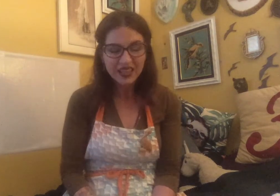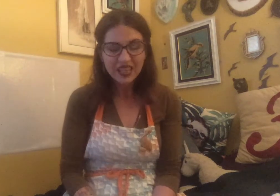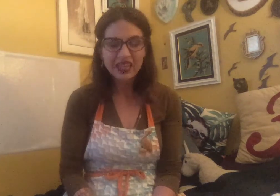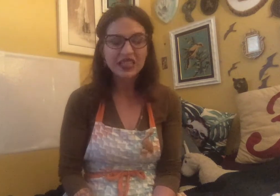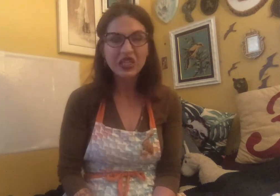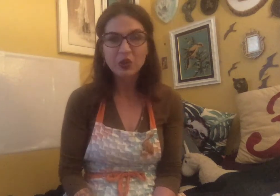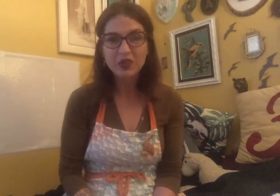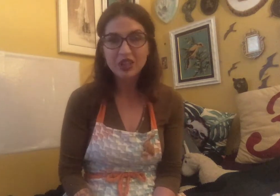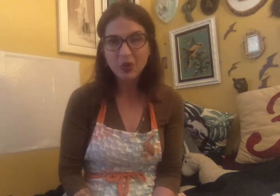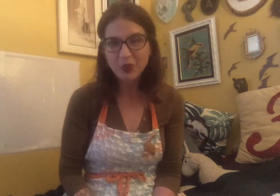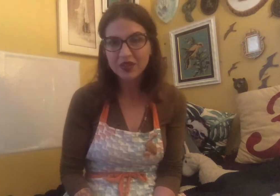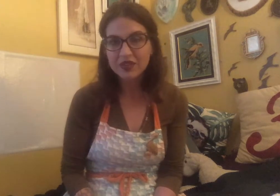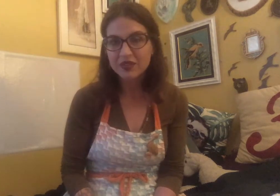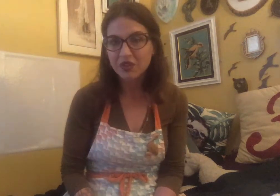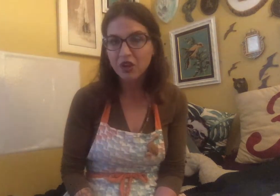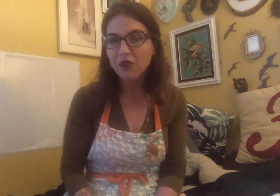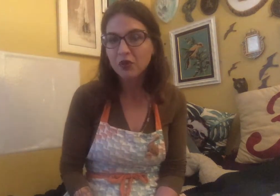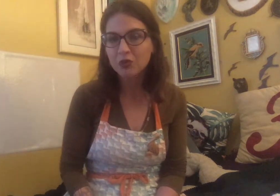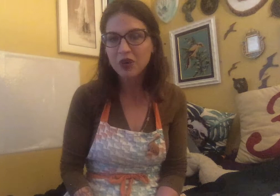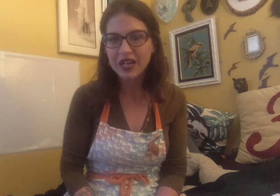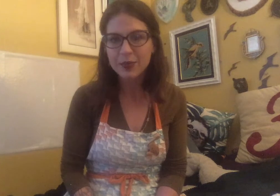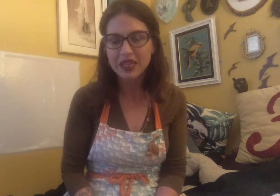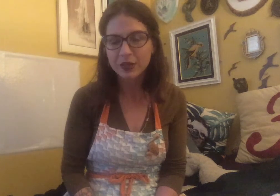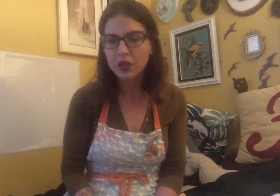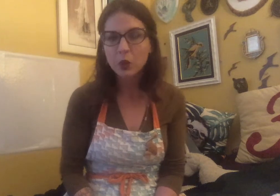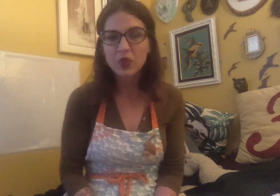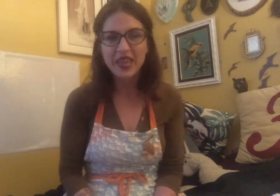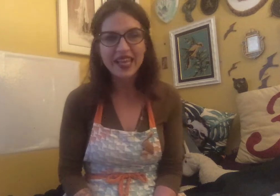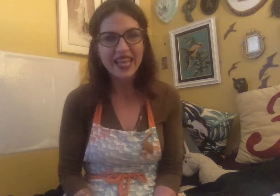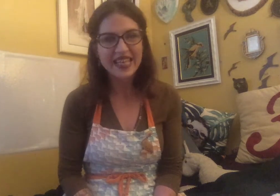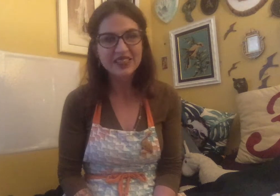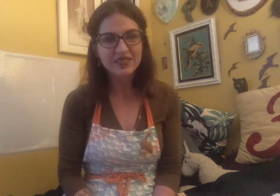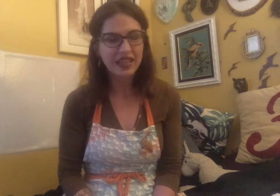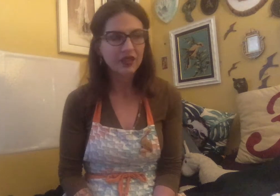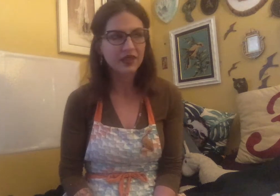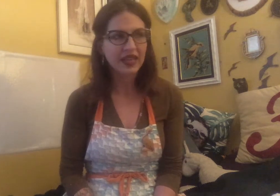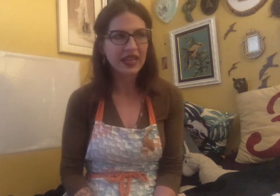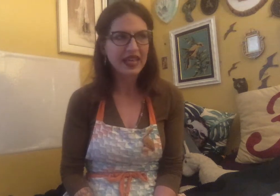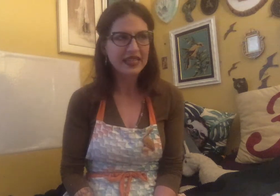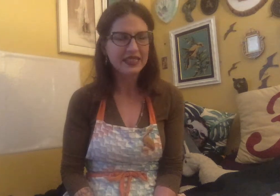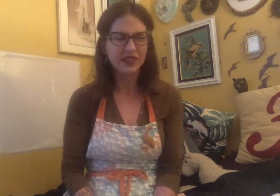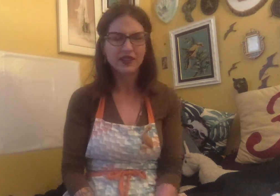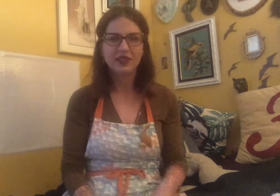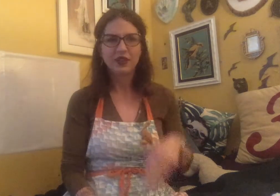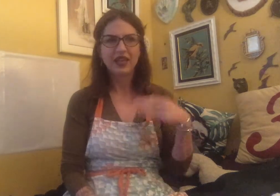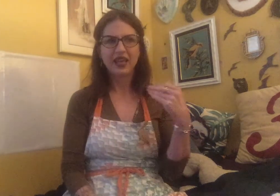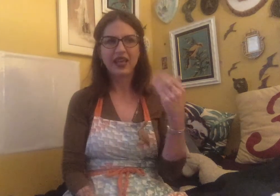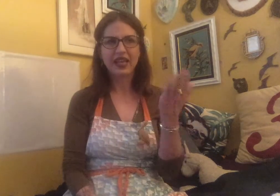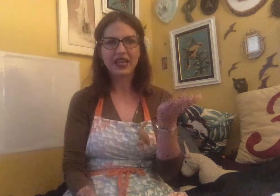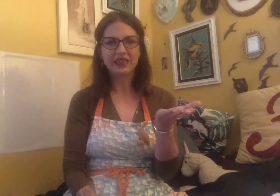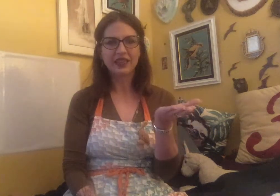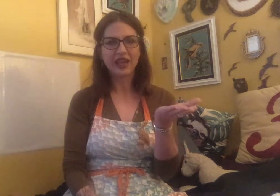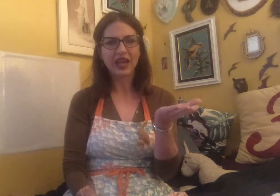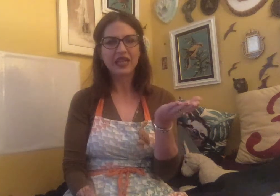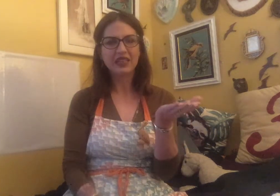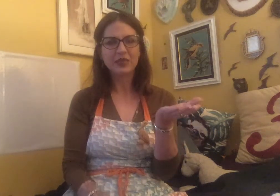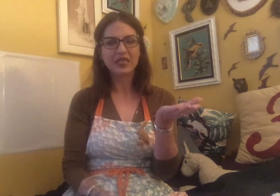and here we go. We're going to start off rhyming with that ed sound. Ed. Ed. I am in